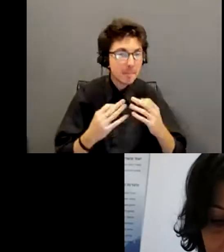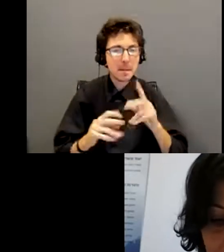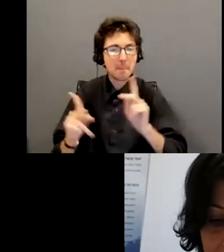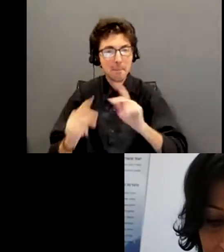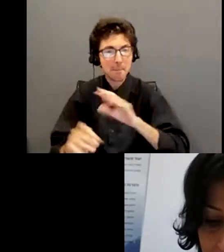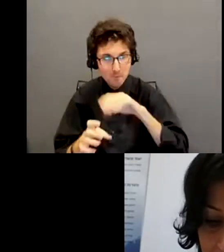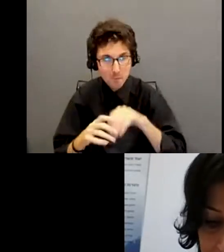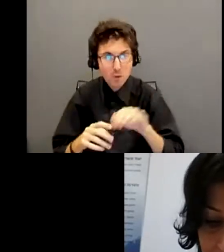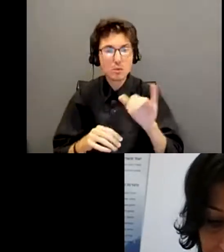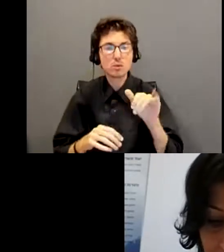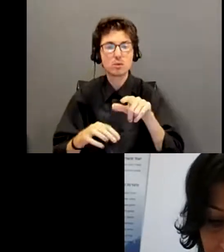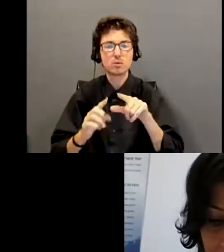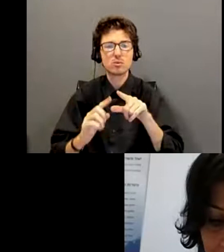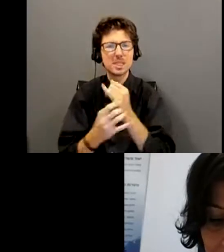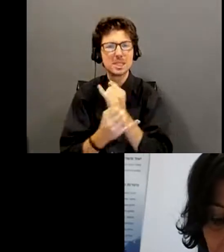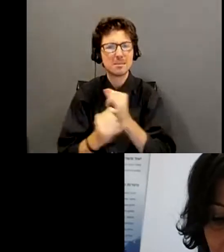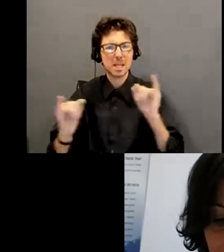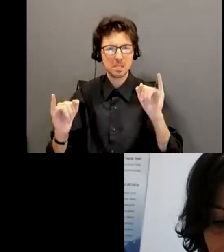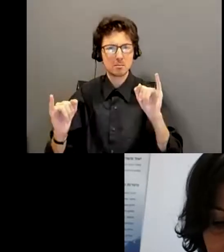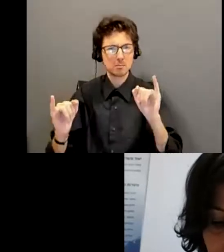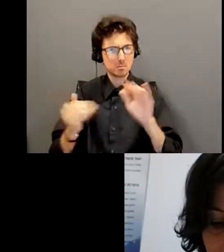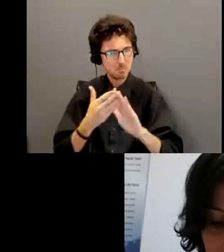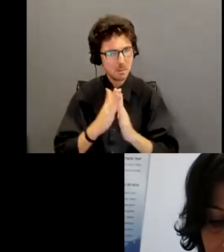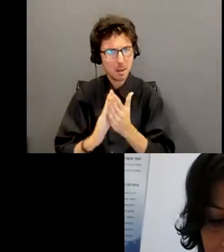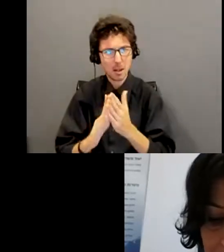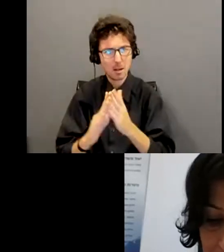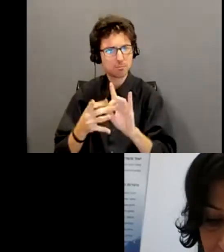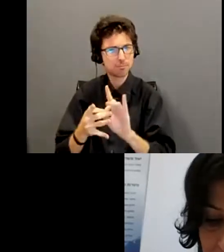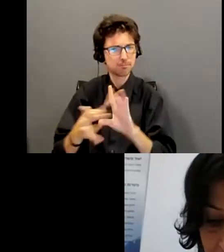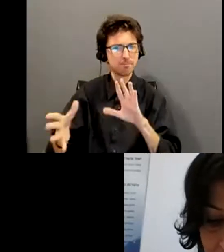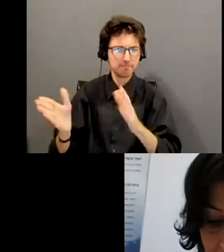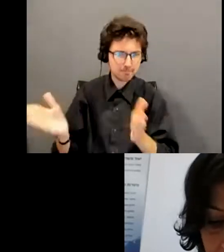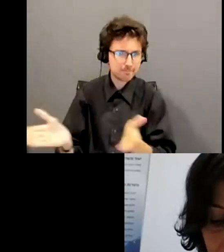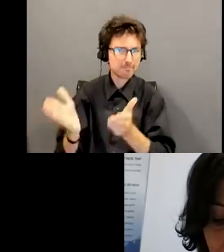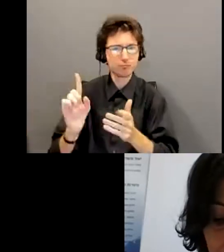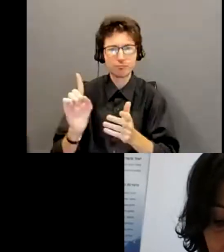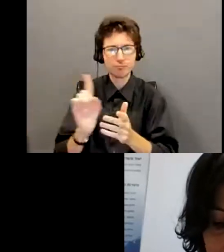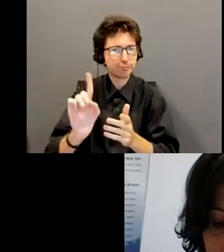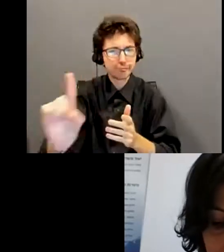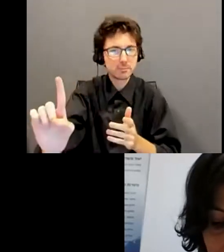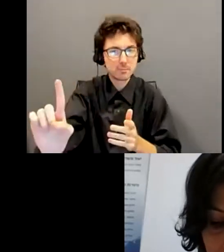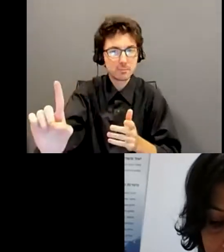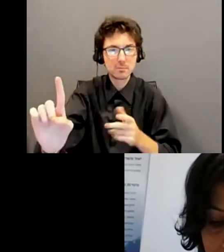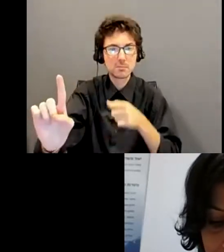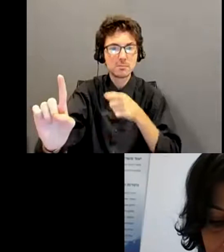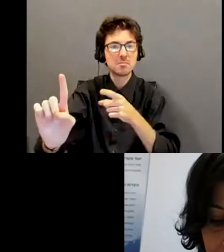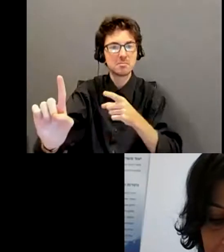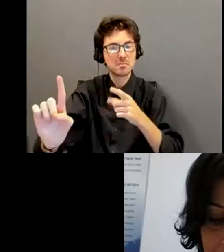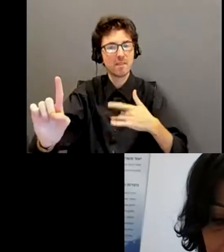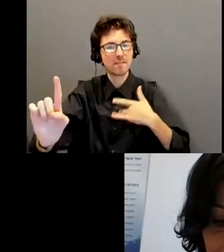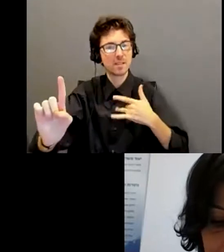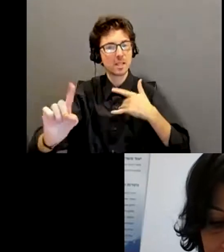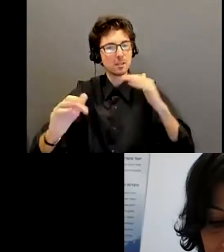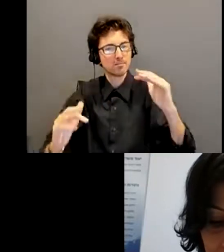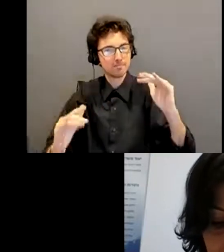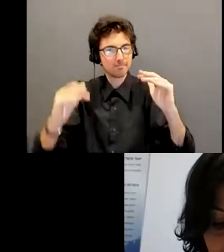personality and fluency of their self-expression. We help them to work on making decisions on their own without hesitation or fear, as